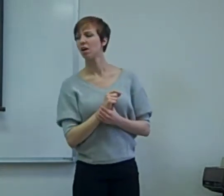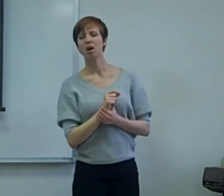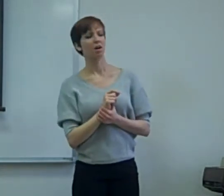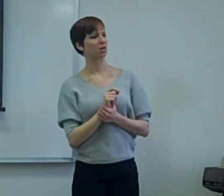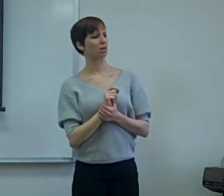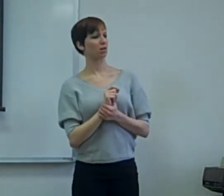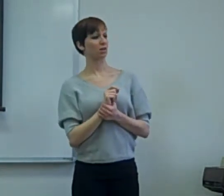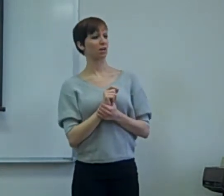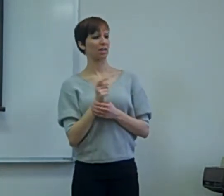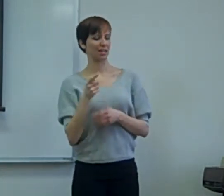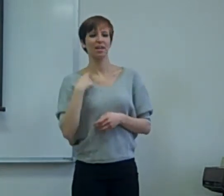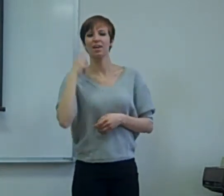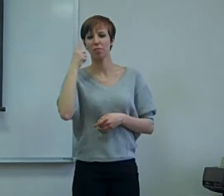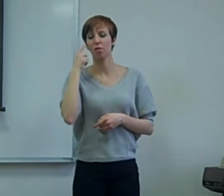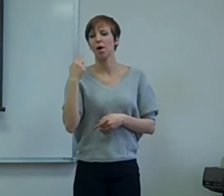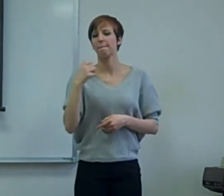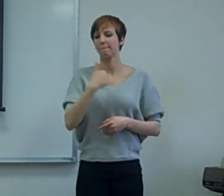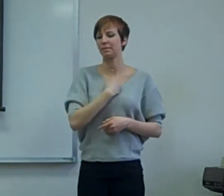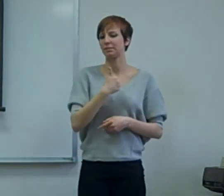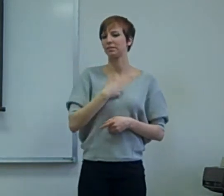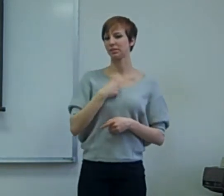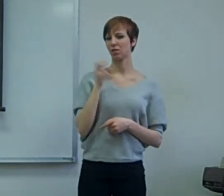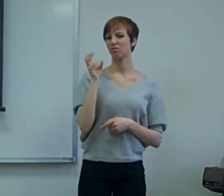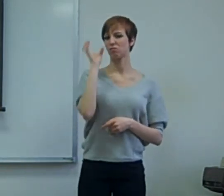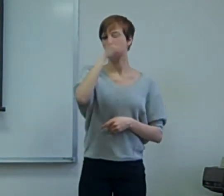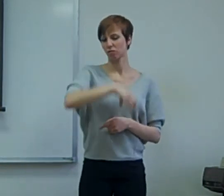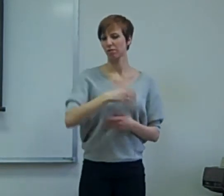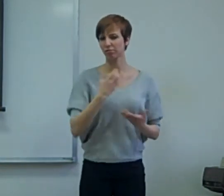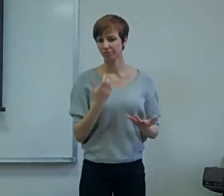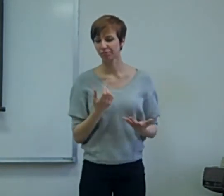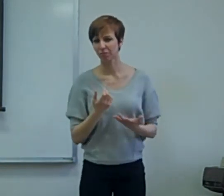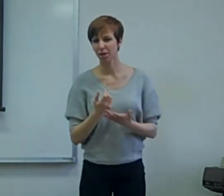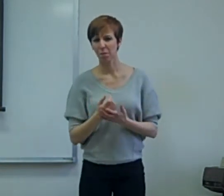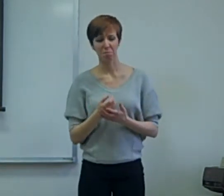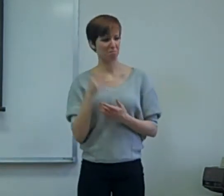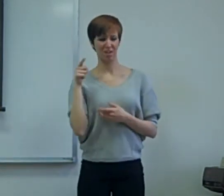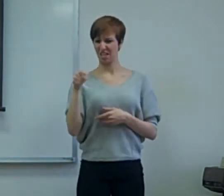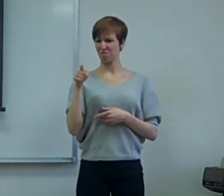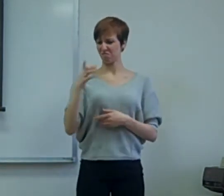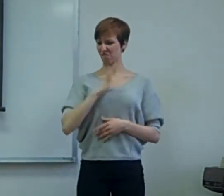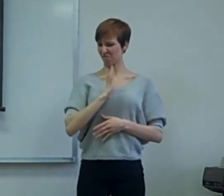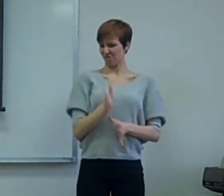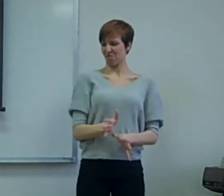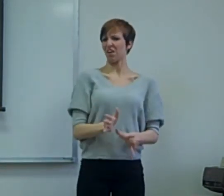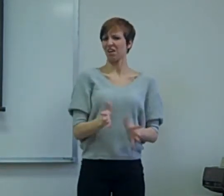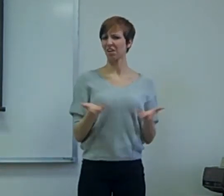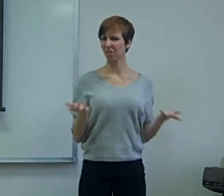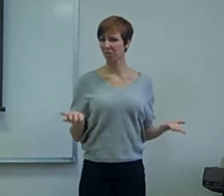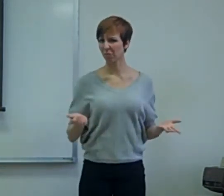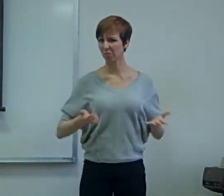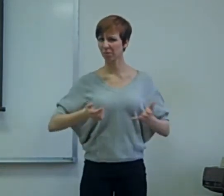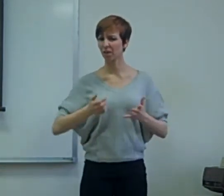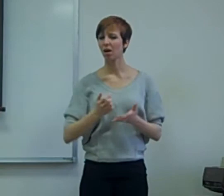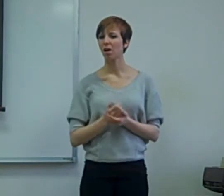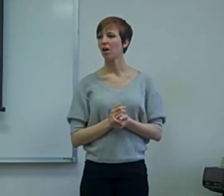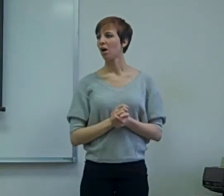thought I was weird. But he was okay with it, really, by that time. And I was like, phew, okay, I'm